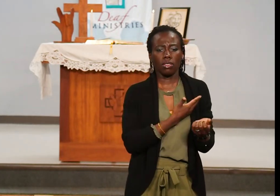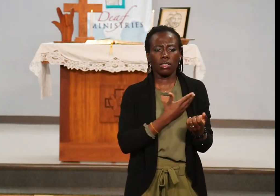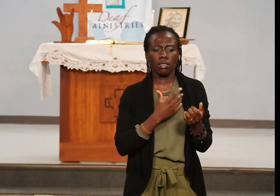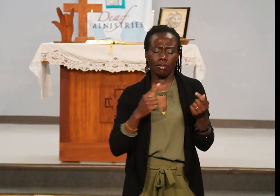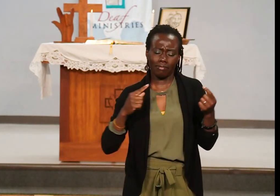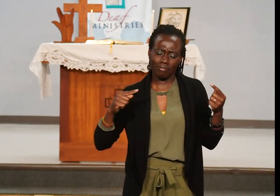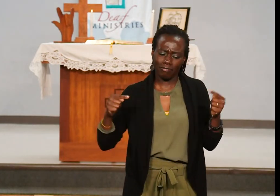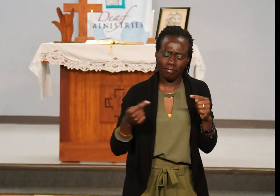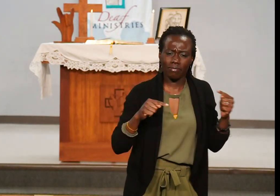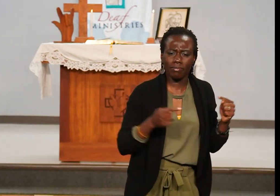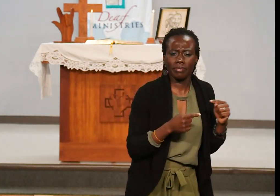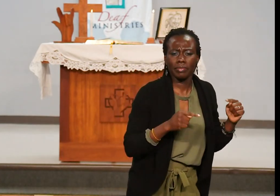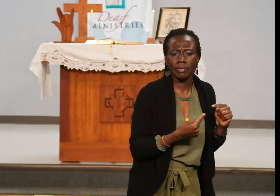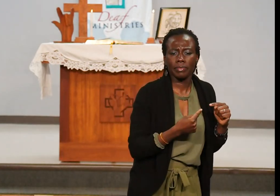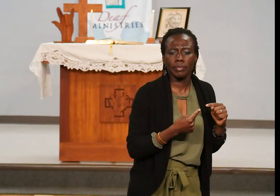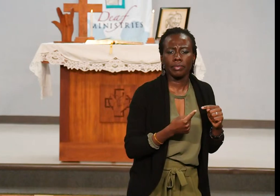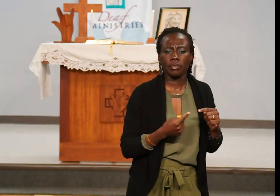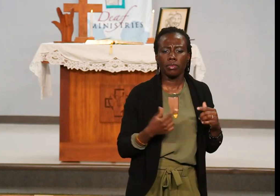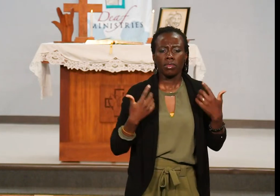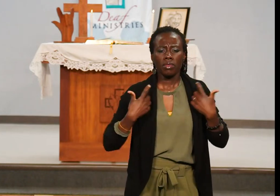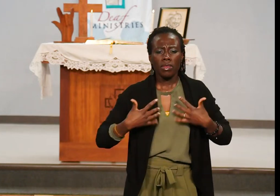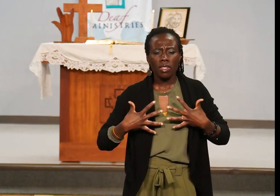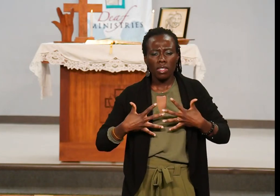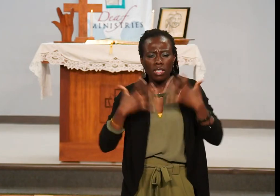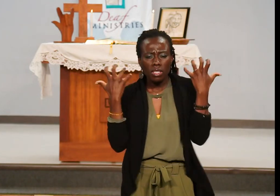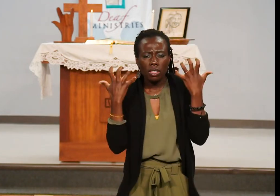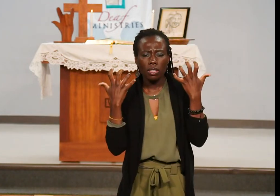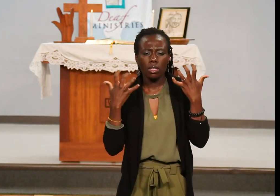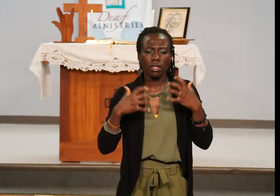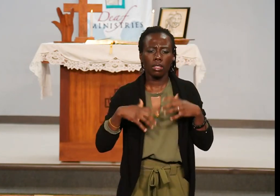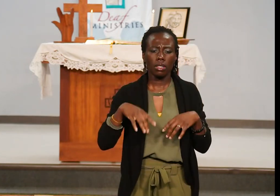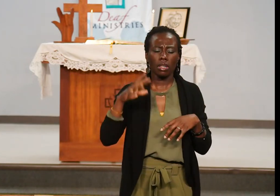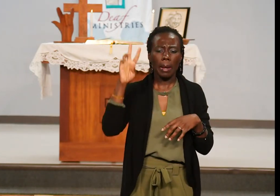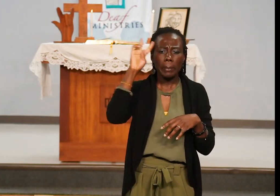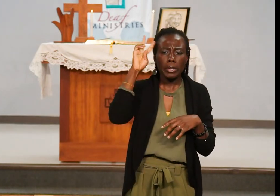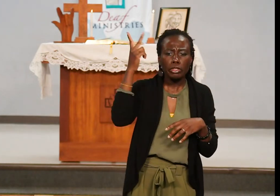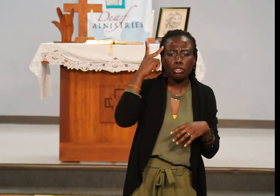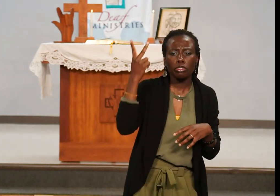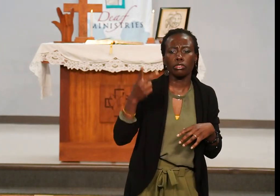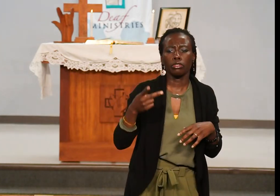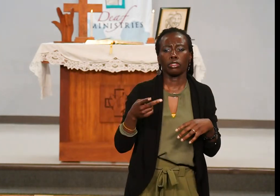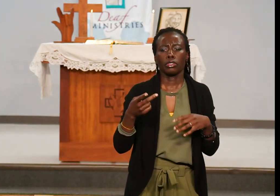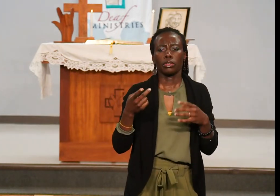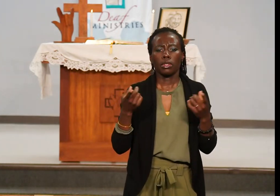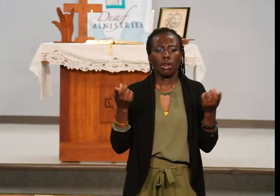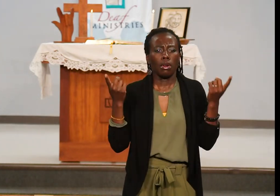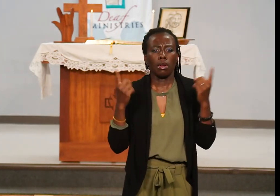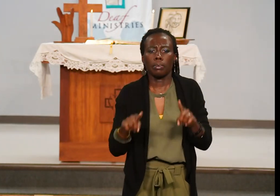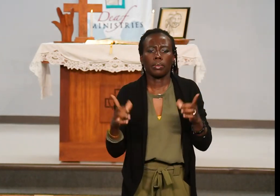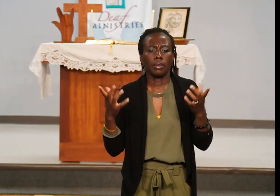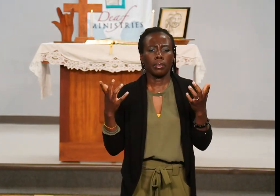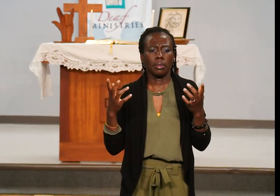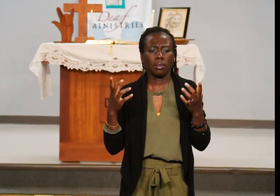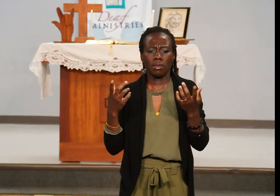Heal our hearts that have been wounded by anger and misunderstandings in